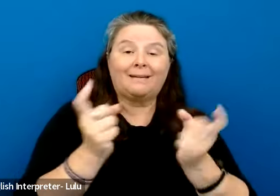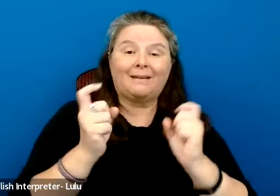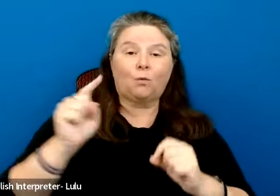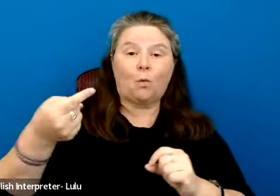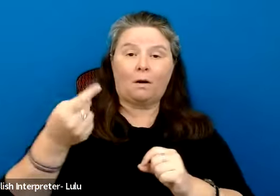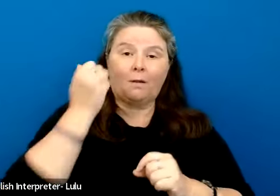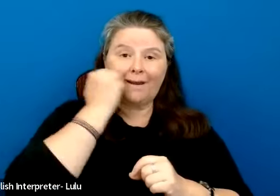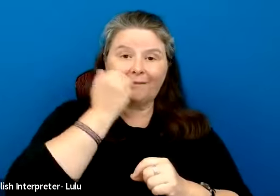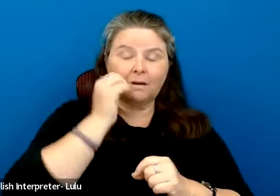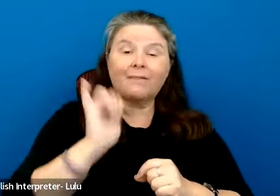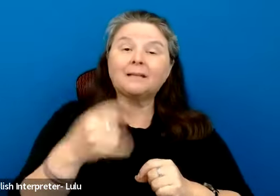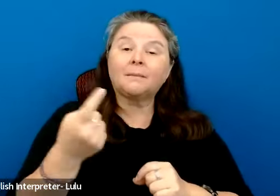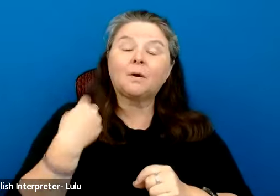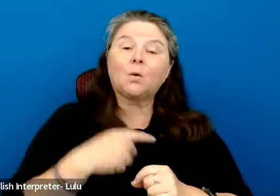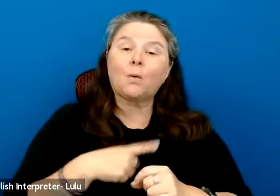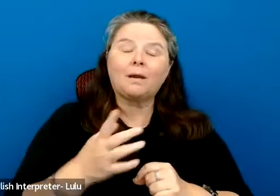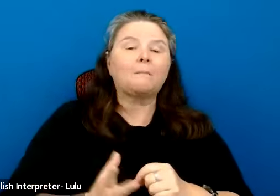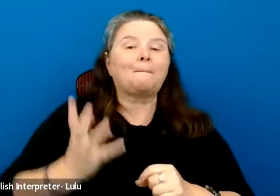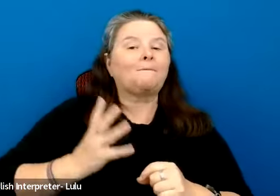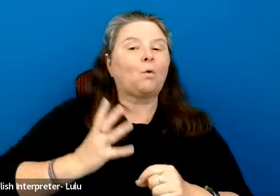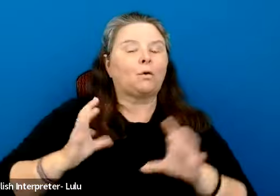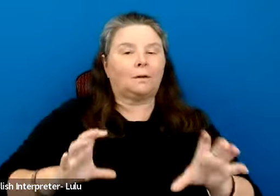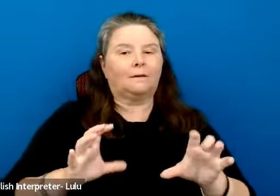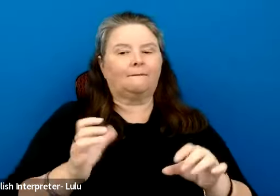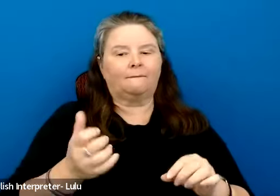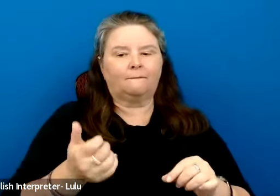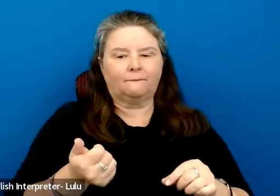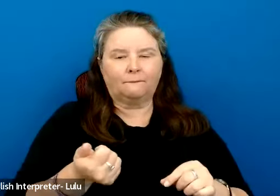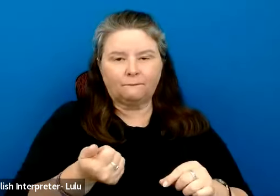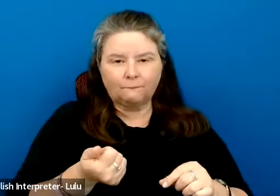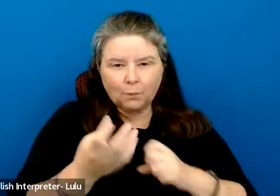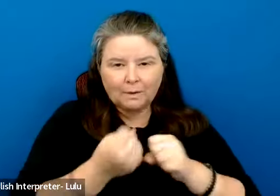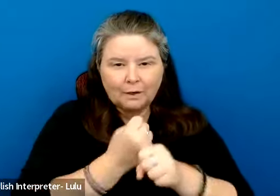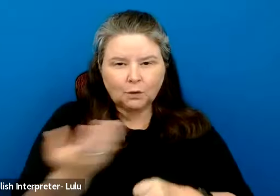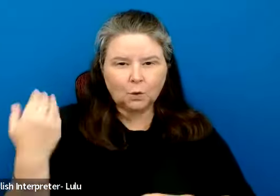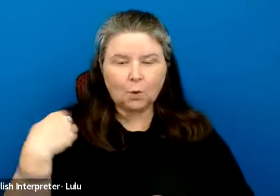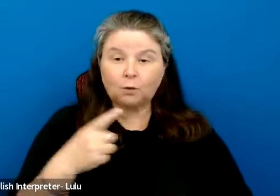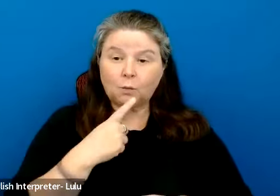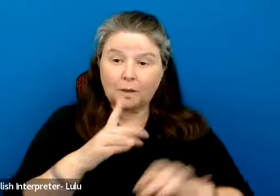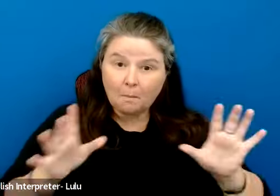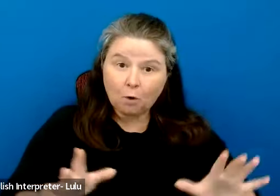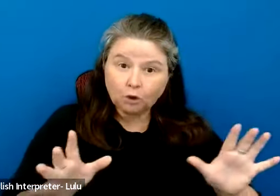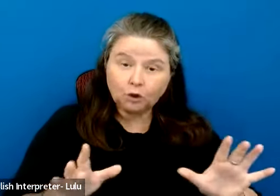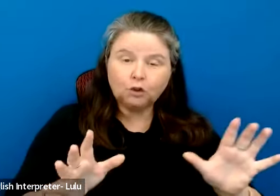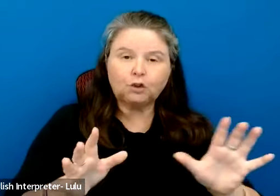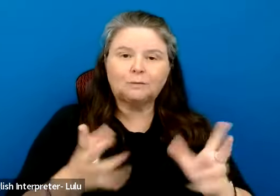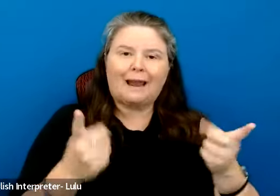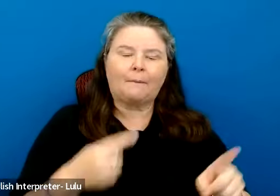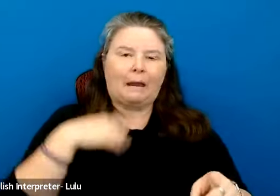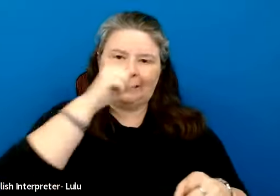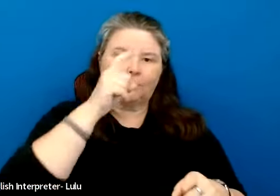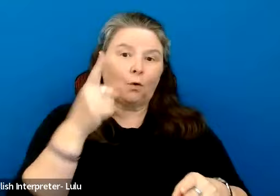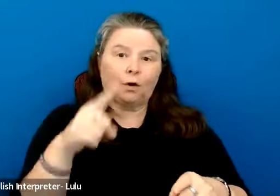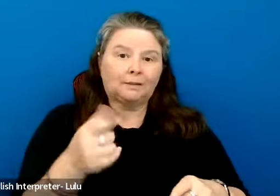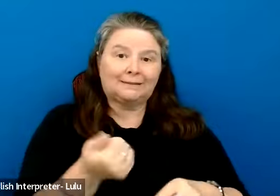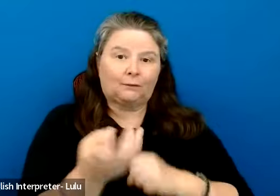day, this is something, a past initiative we've done a couple of years ago. It was really pushed. It's been happening, I guess, for several